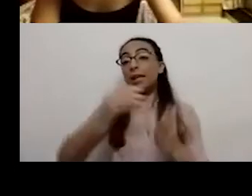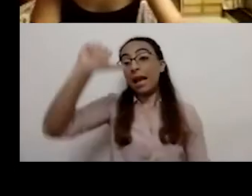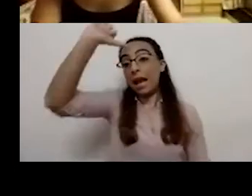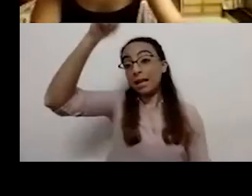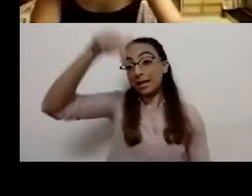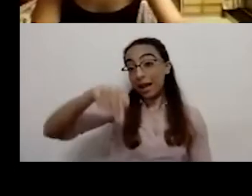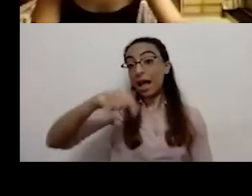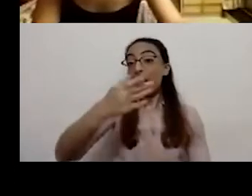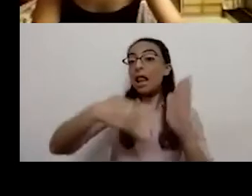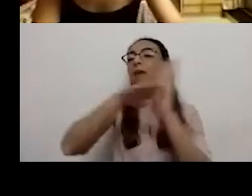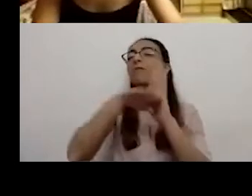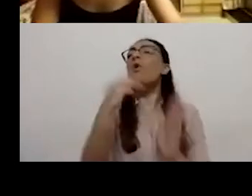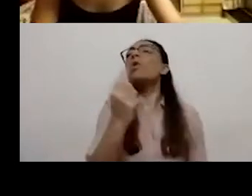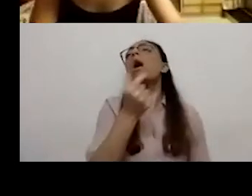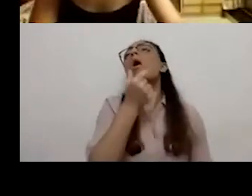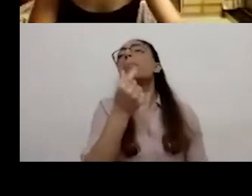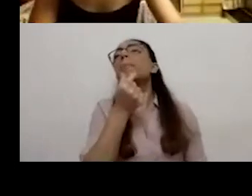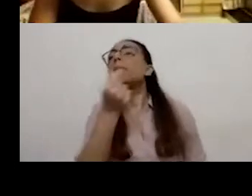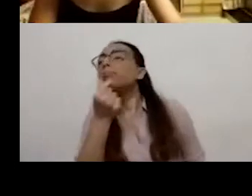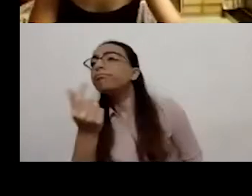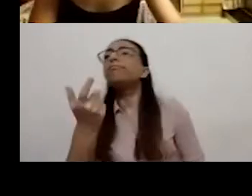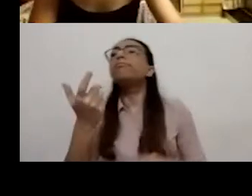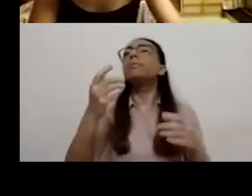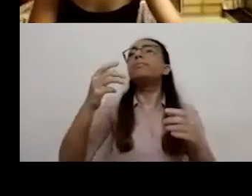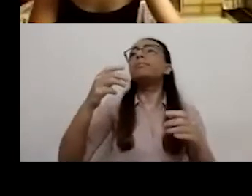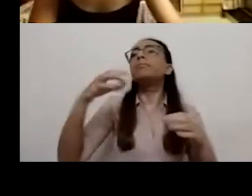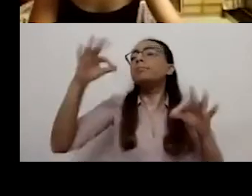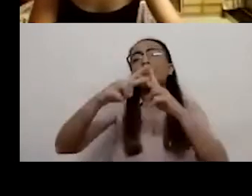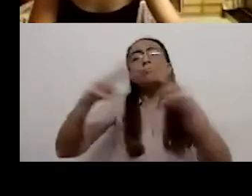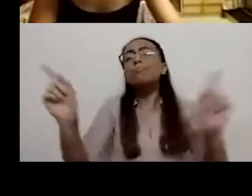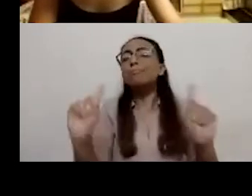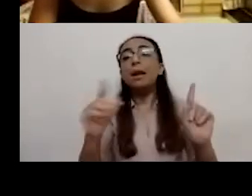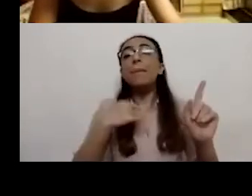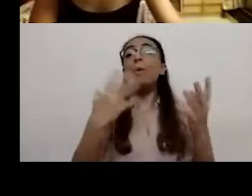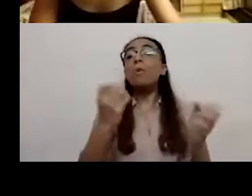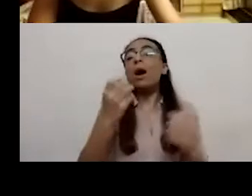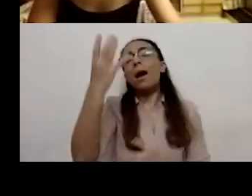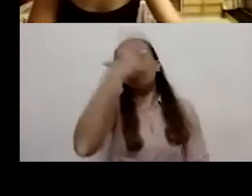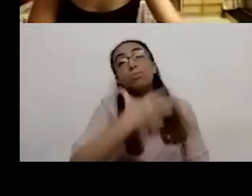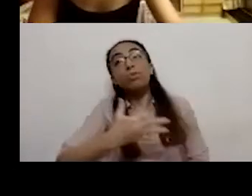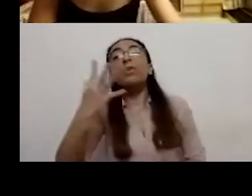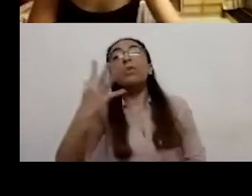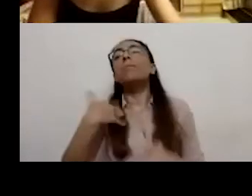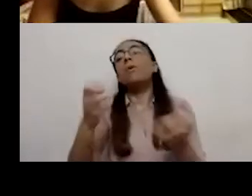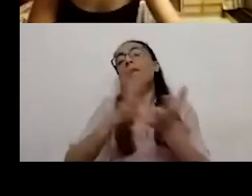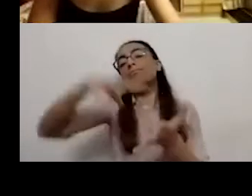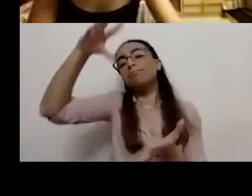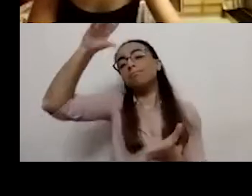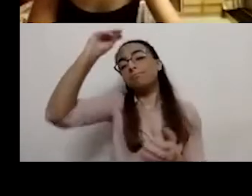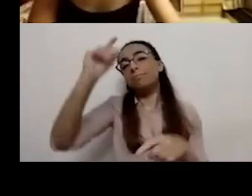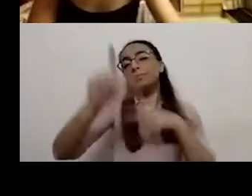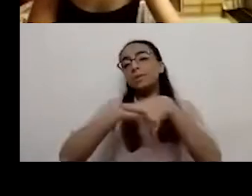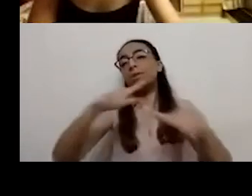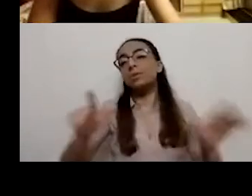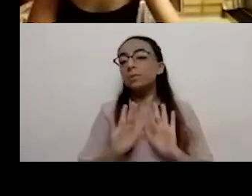not just verbal. It goes a step beyond. So I think it'll be beautiful to see how it reaches.